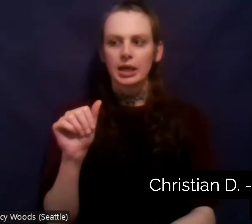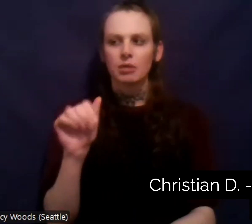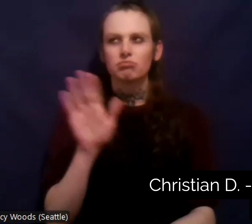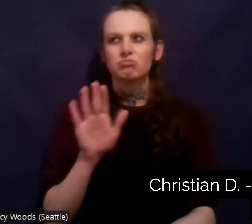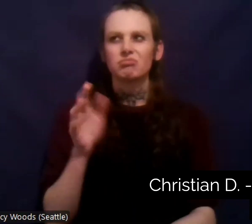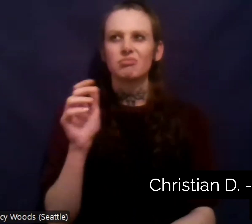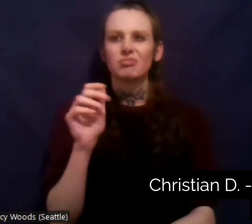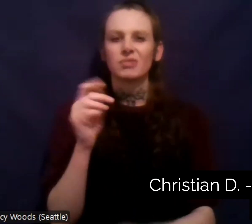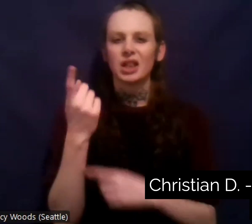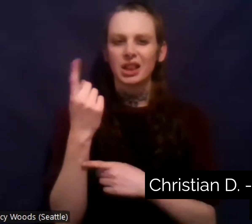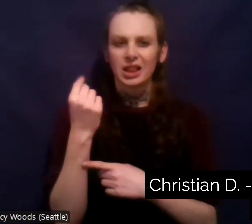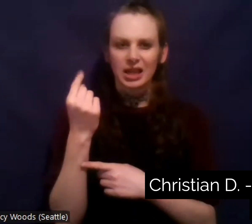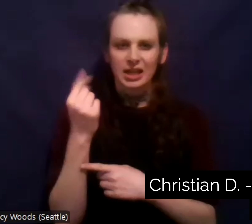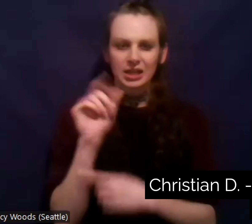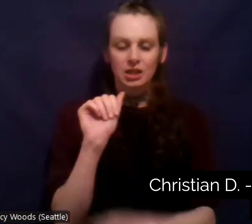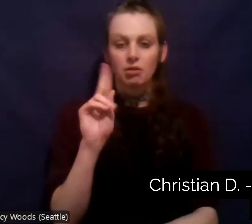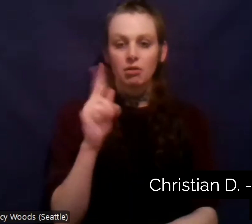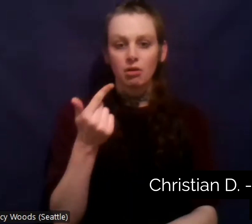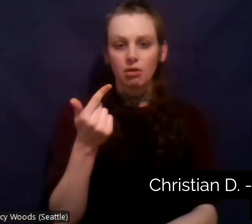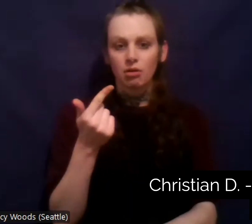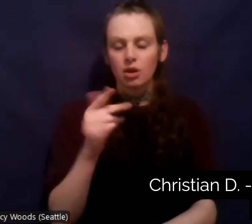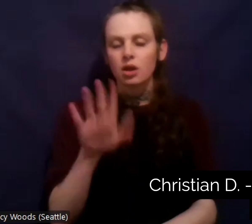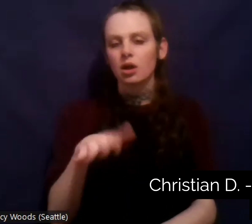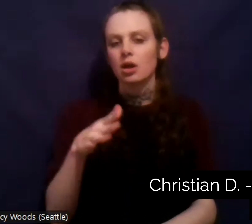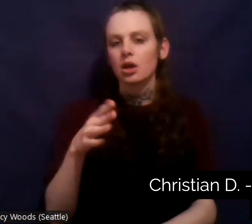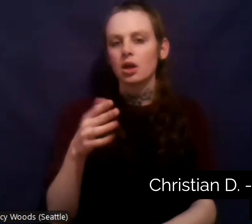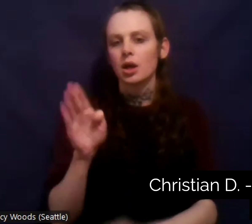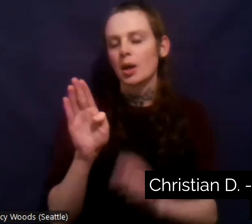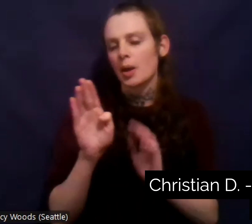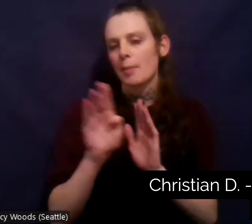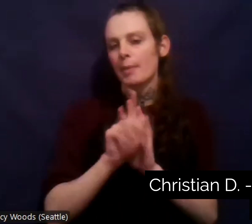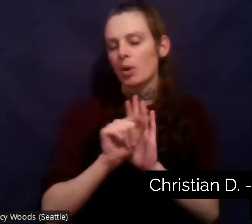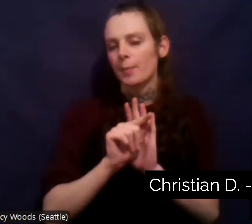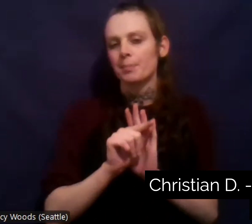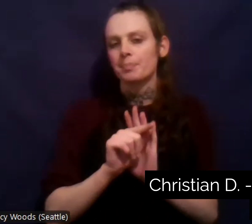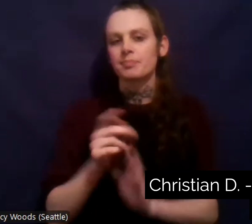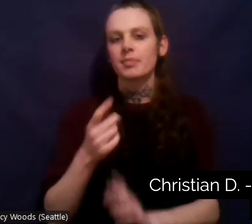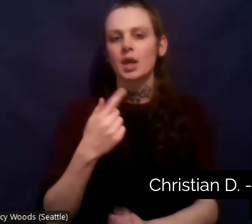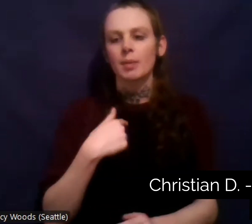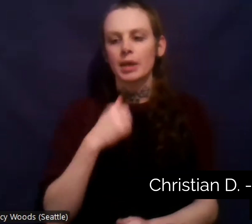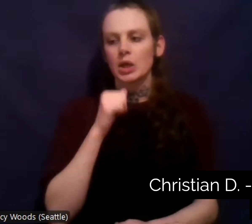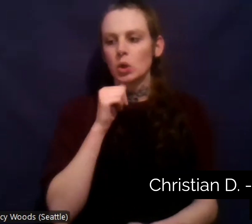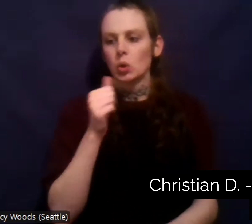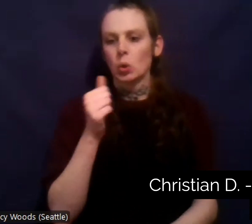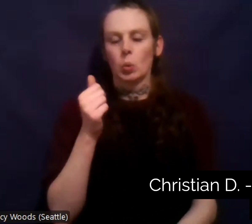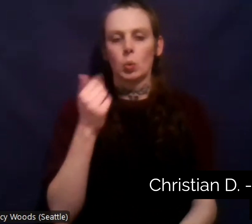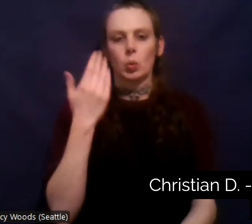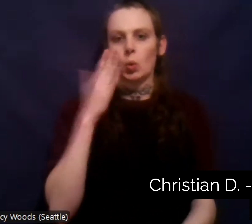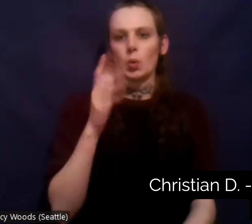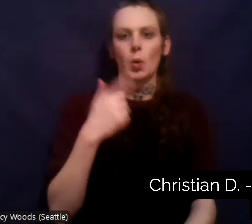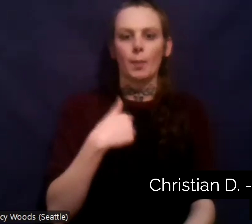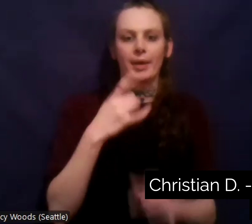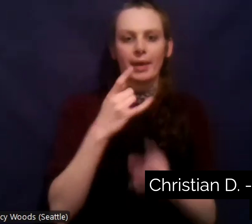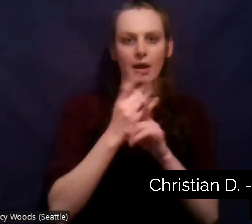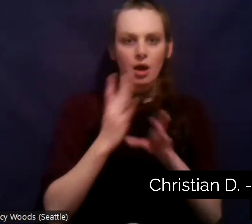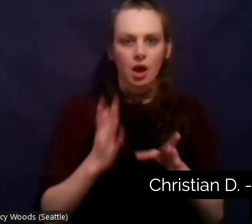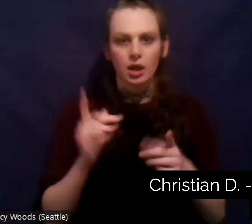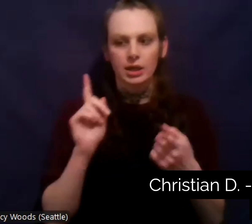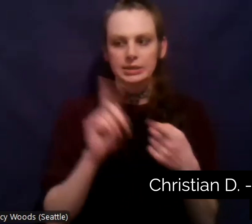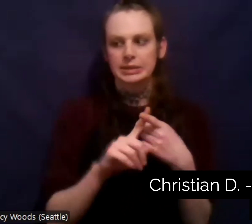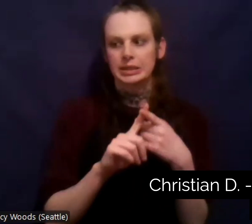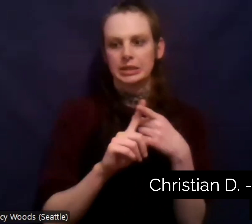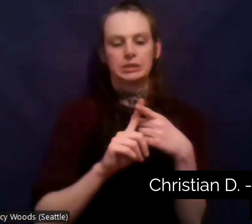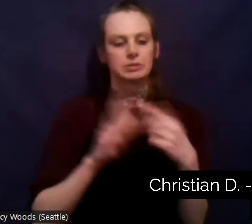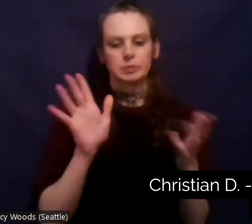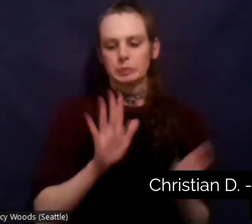year. A little backstory. I didn't know I was an alcoholic till like halfway through that last year.